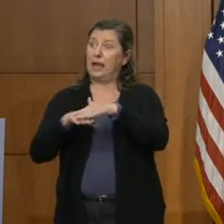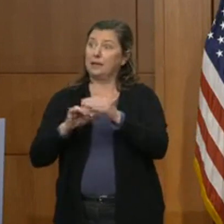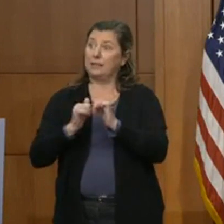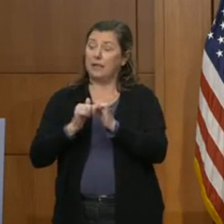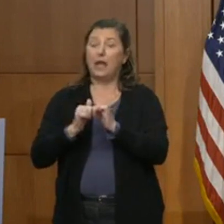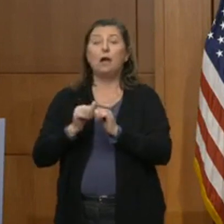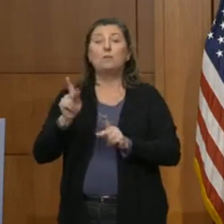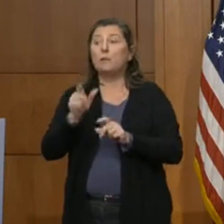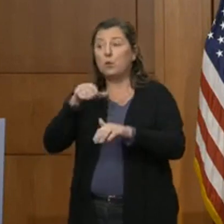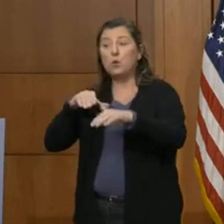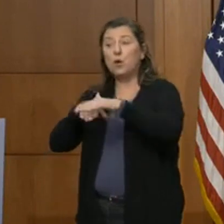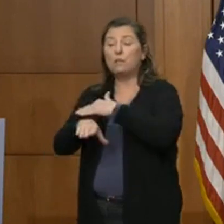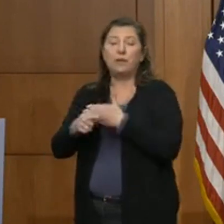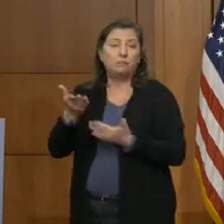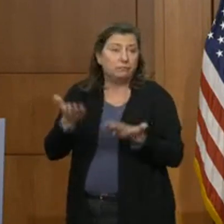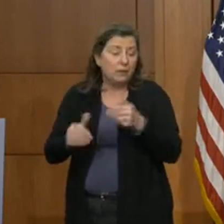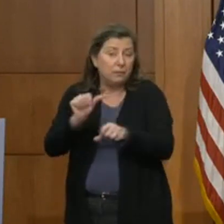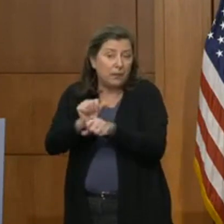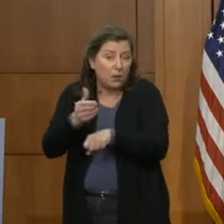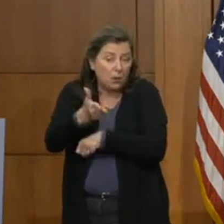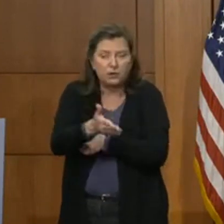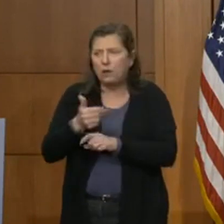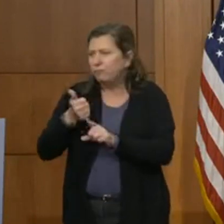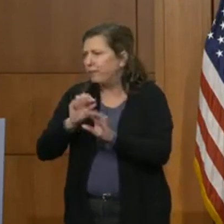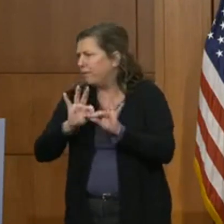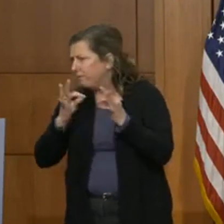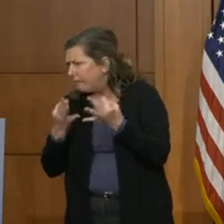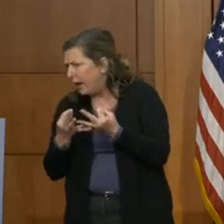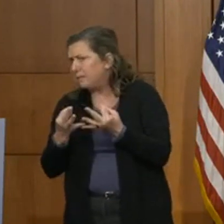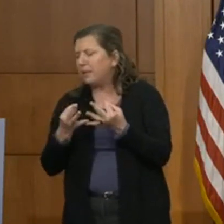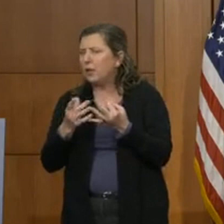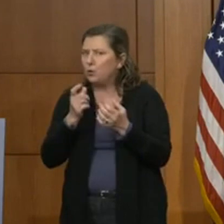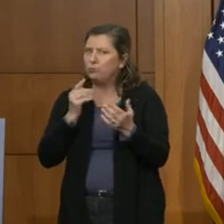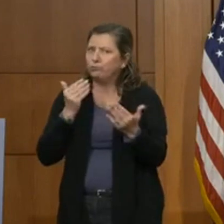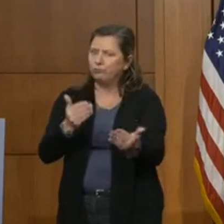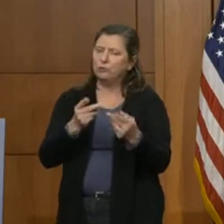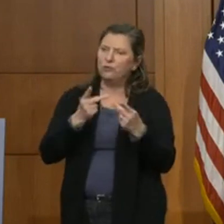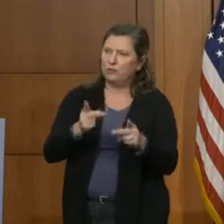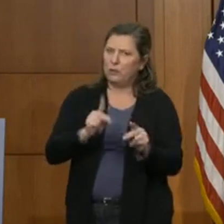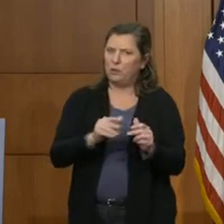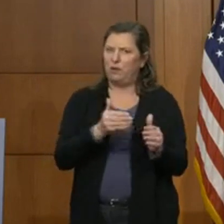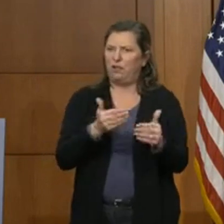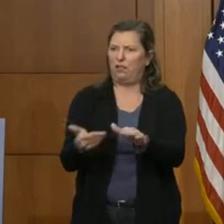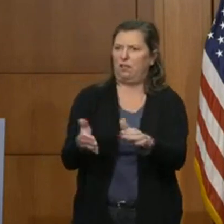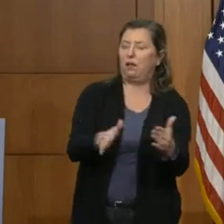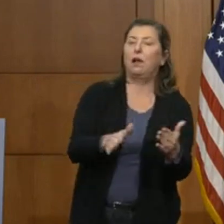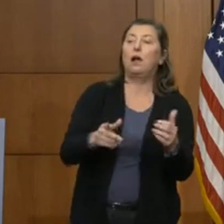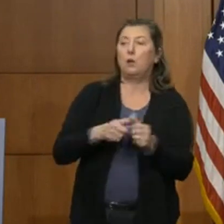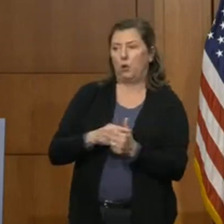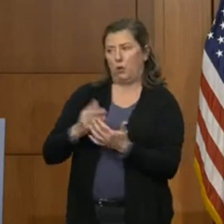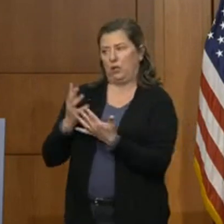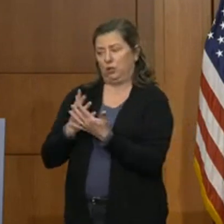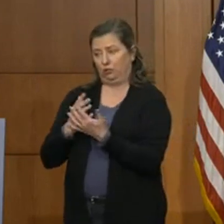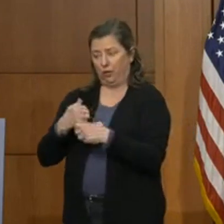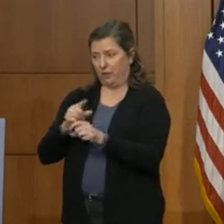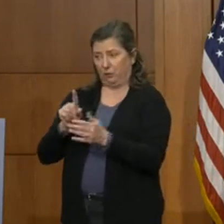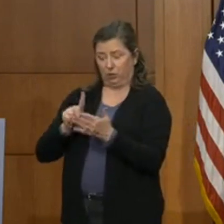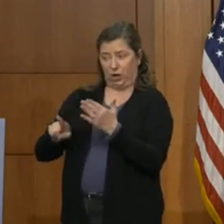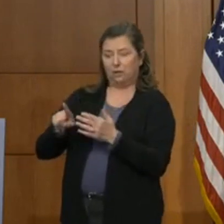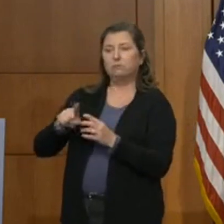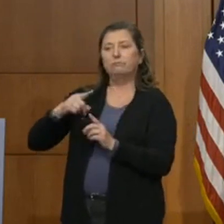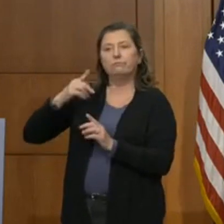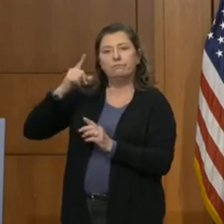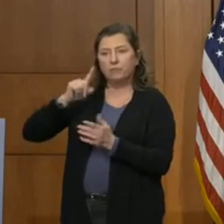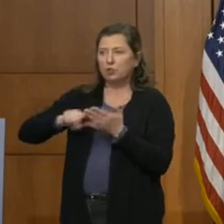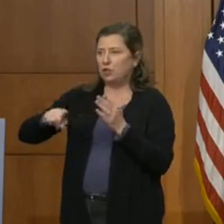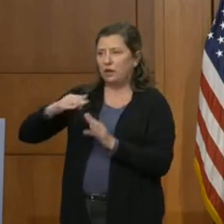the facility, if they work there or if they are a family member in those end-of-care situations, that we perform screening of those individuals as well. So temperature